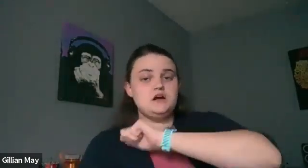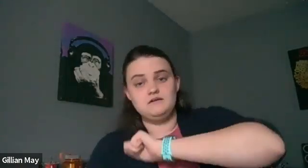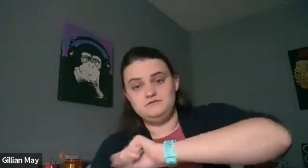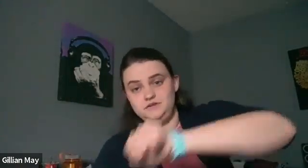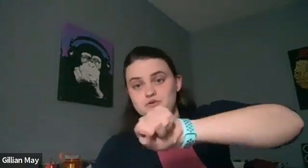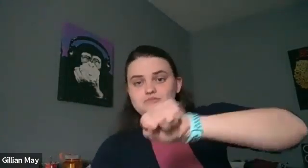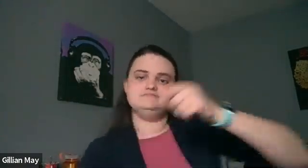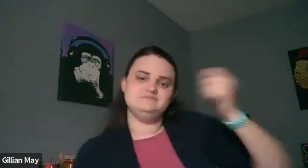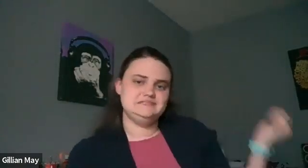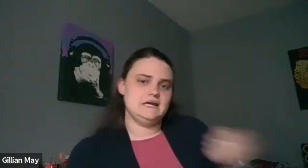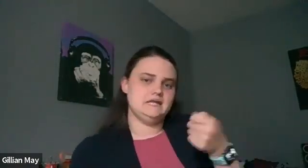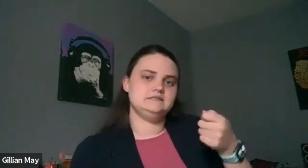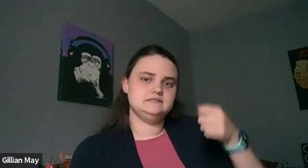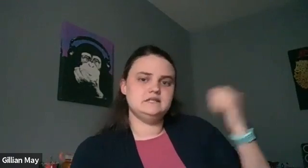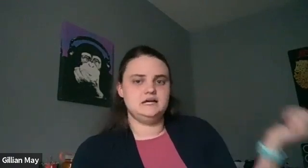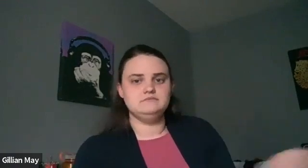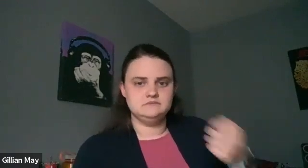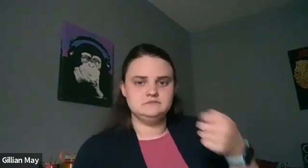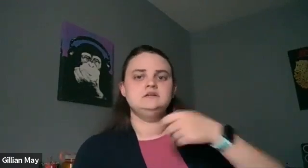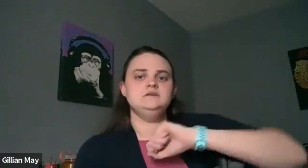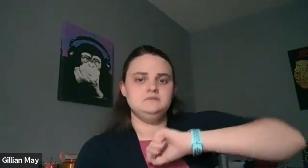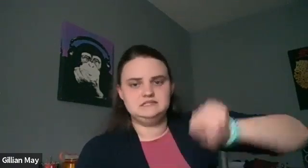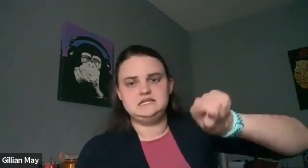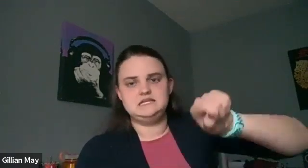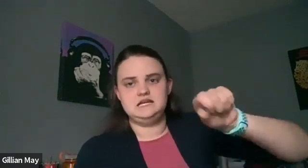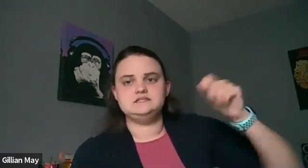of you tennis, like tennis.